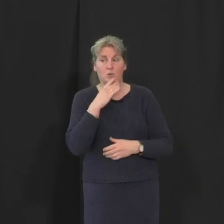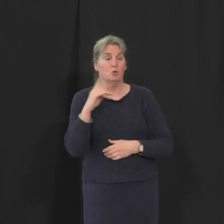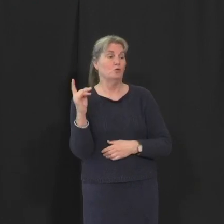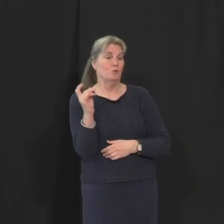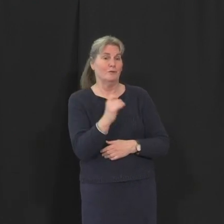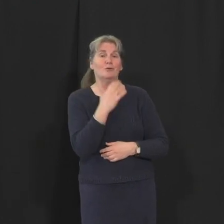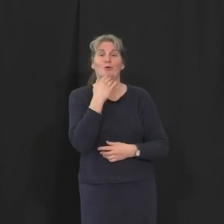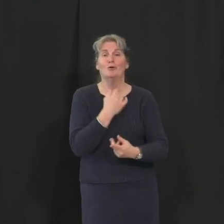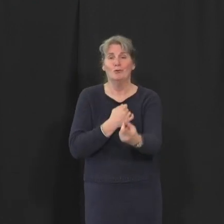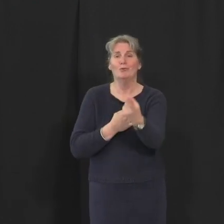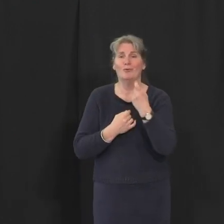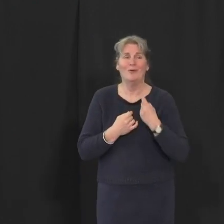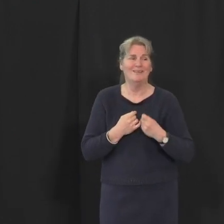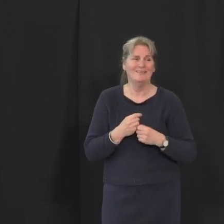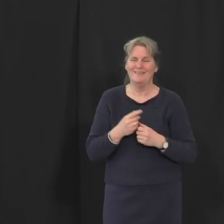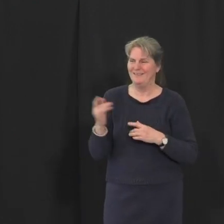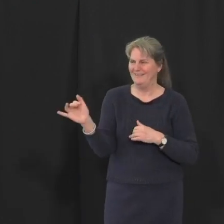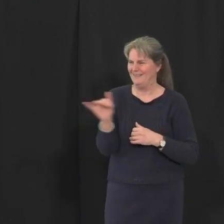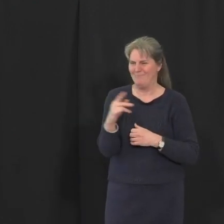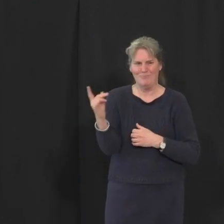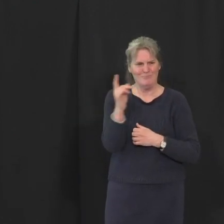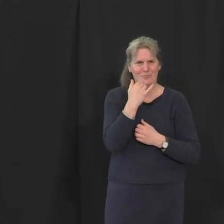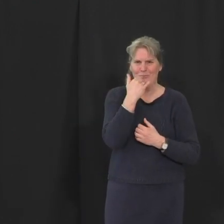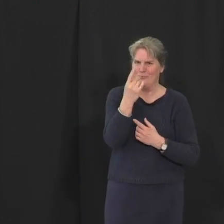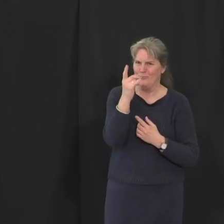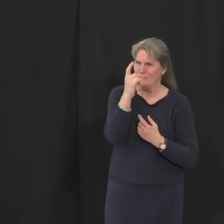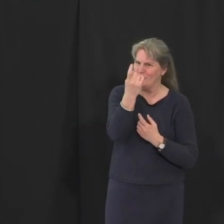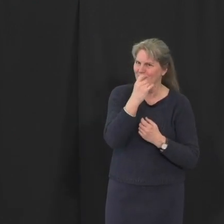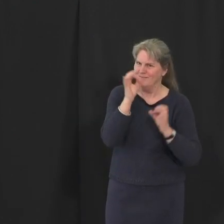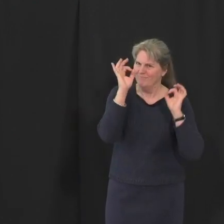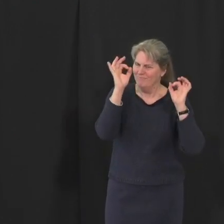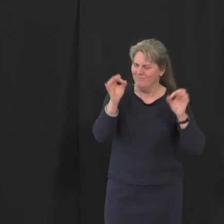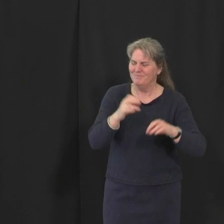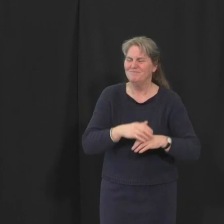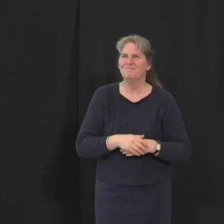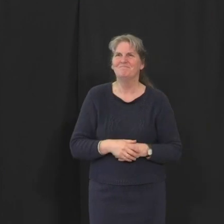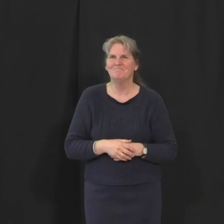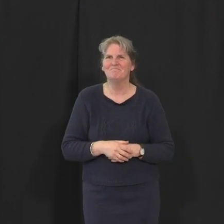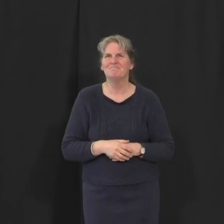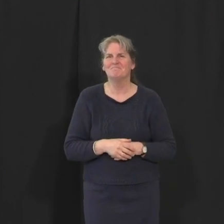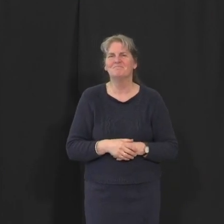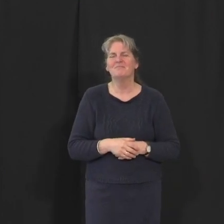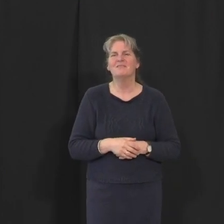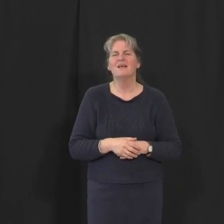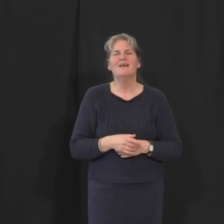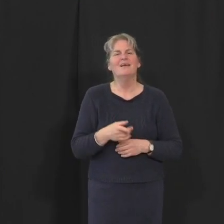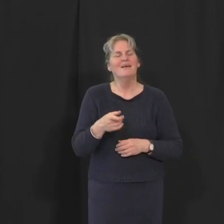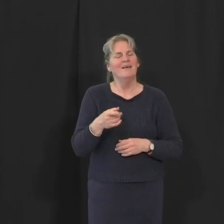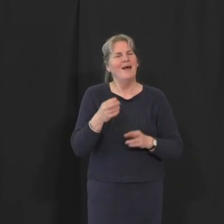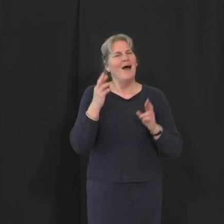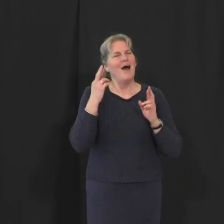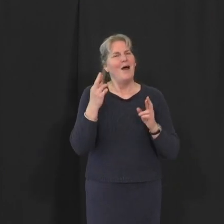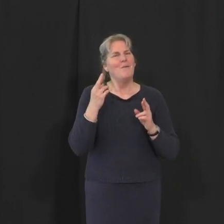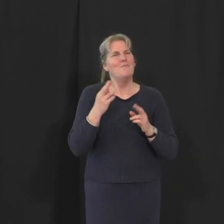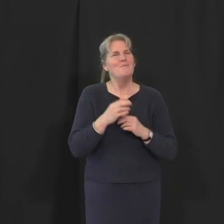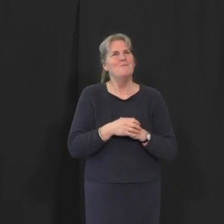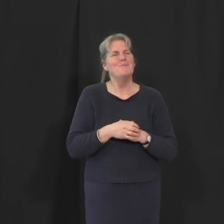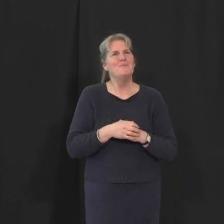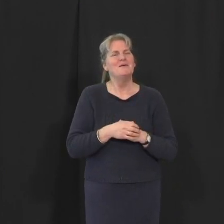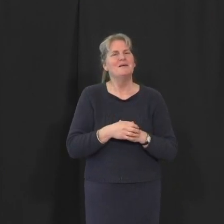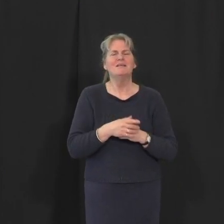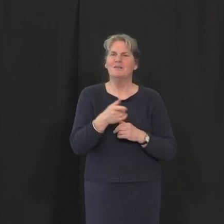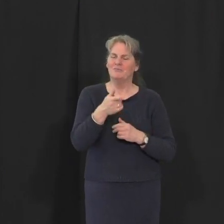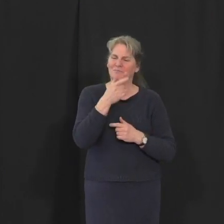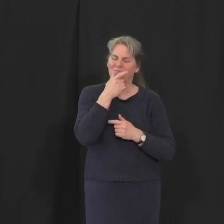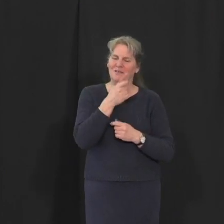It's a really good question. I was going to say the same thing, and I was hoping that this. I mean,